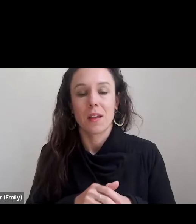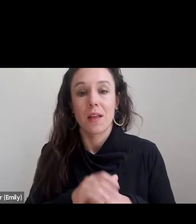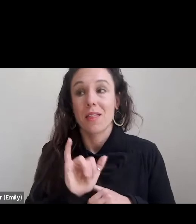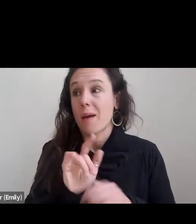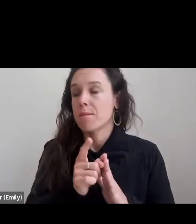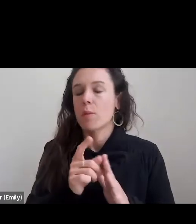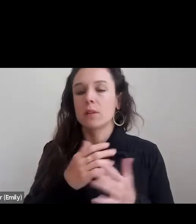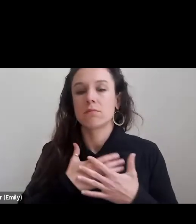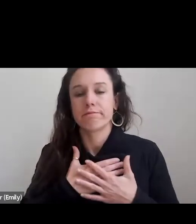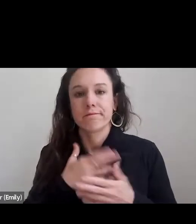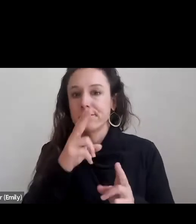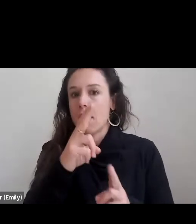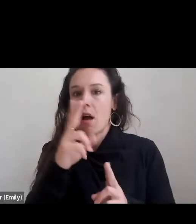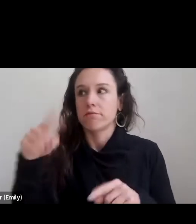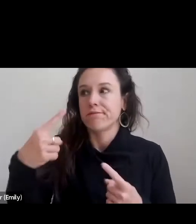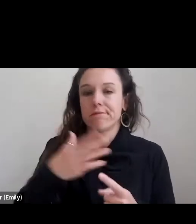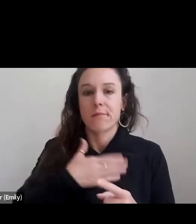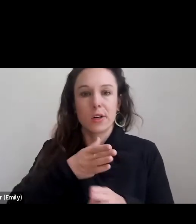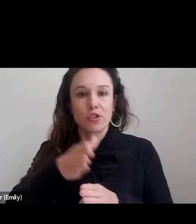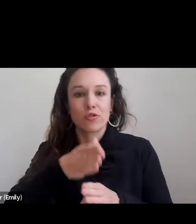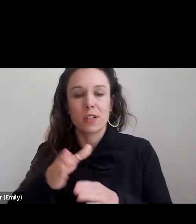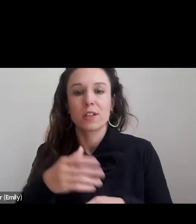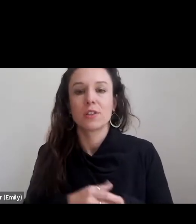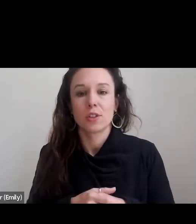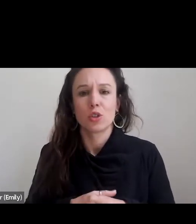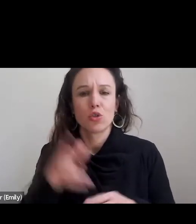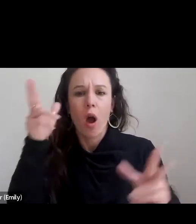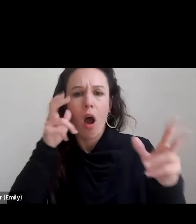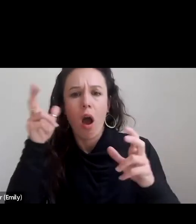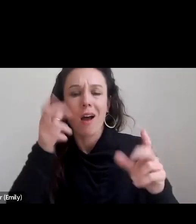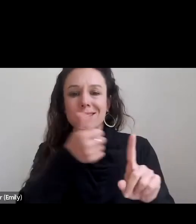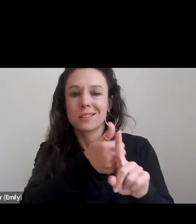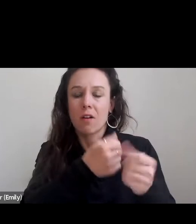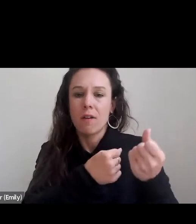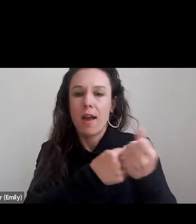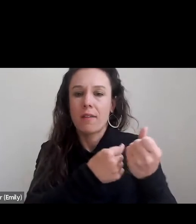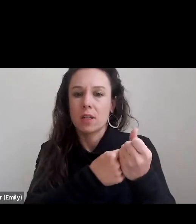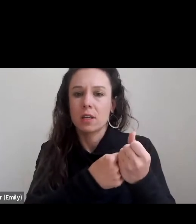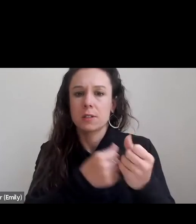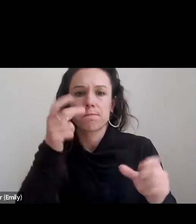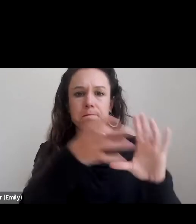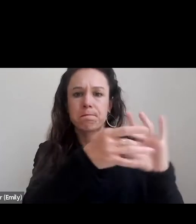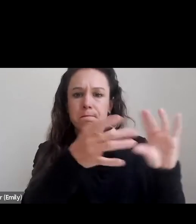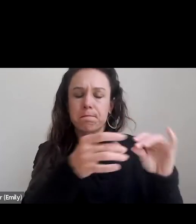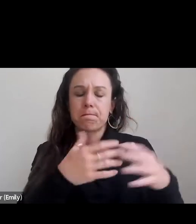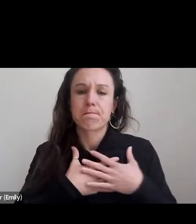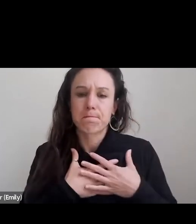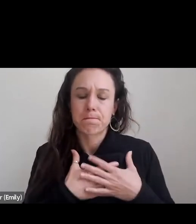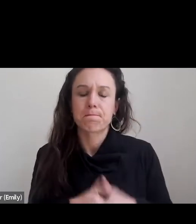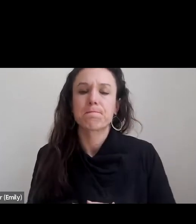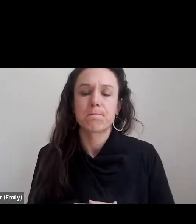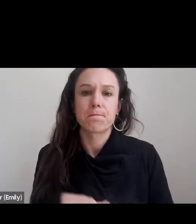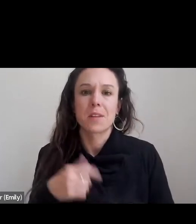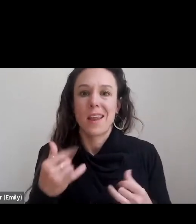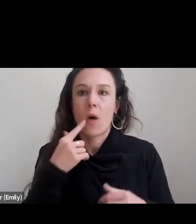honors in my career, was to hear the self-advocates say that. we literally, I think back to that